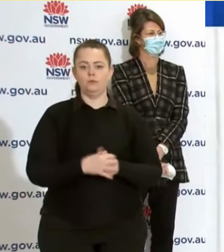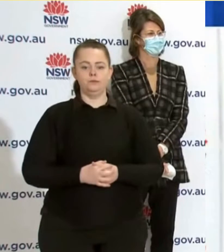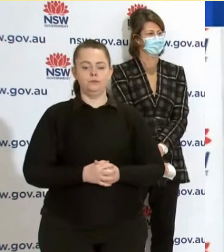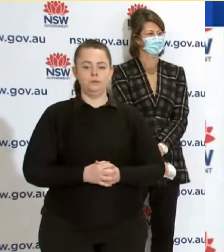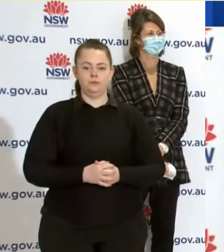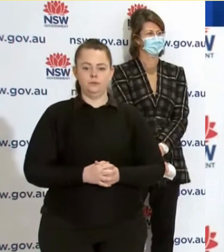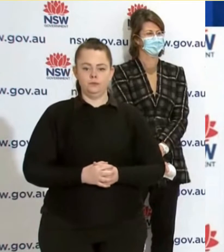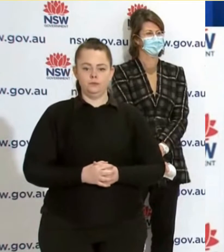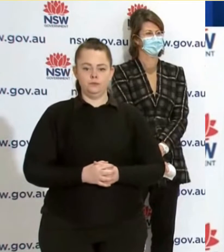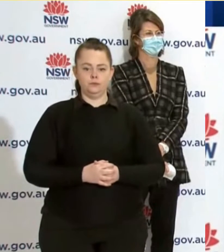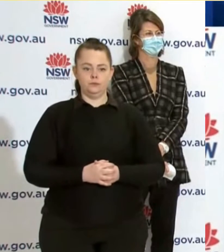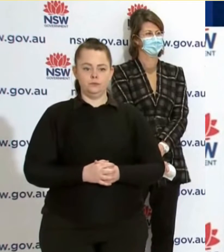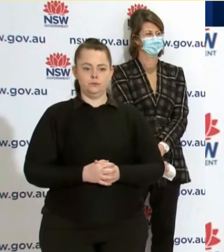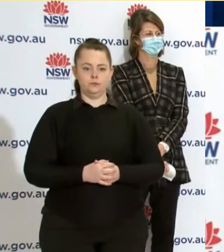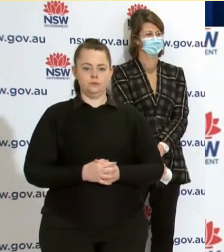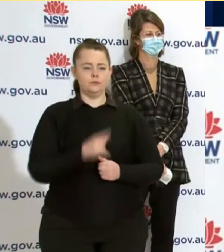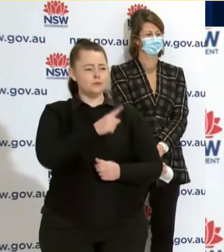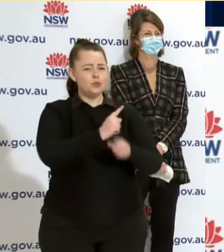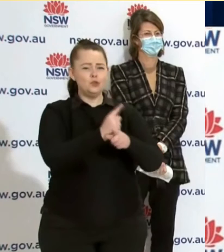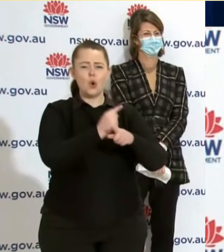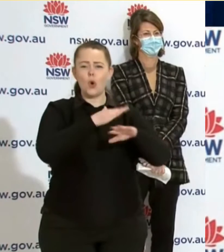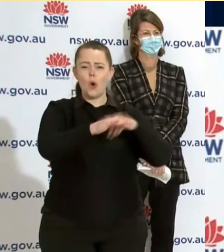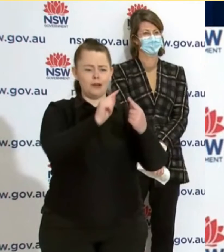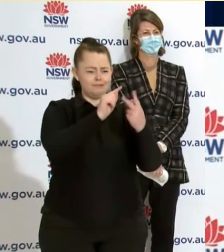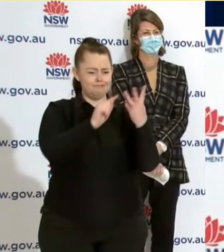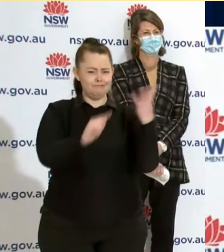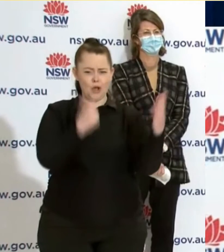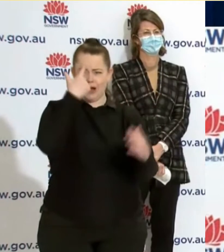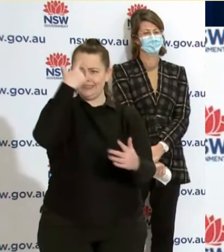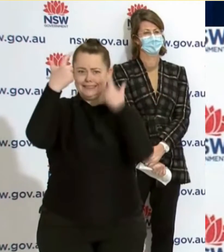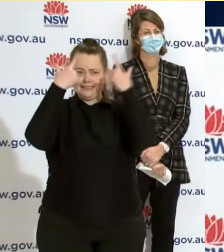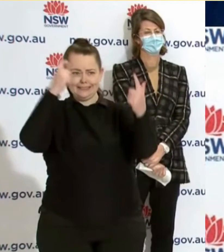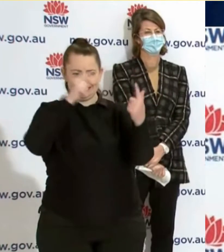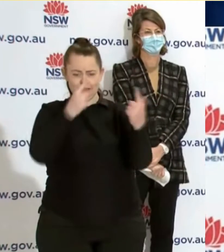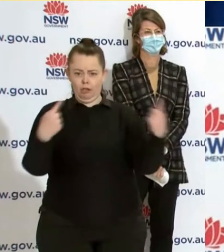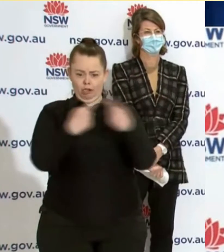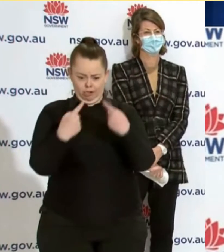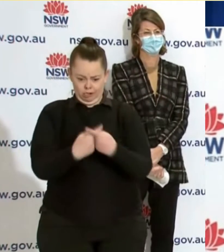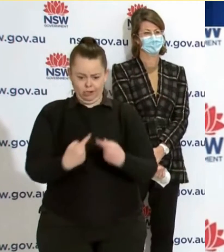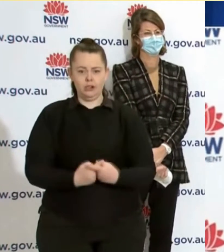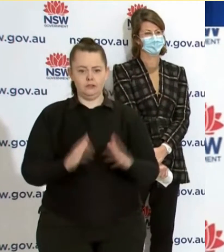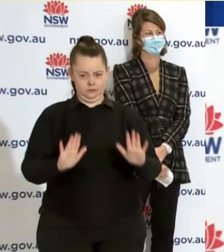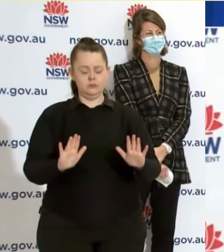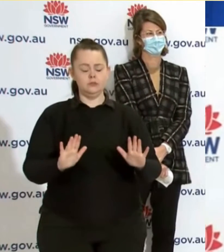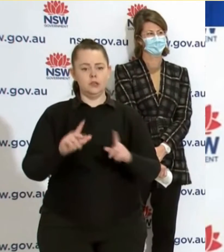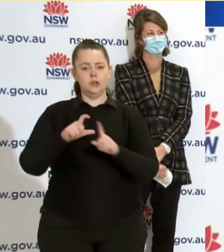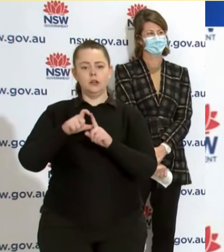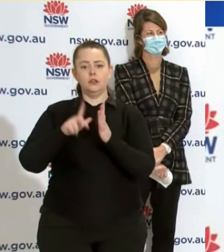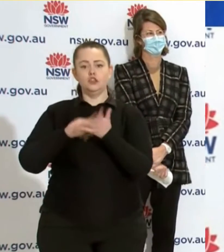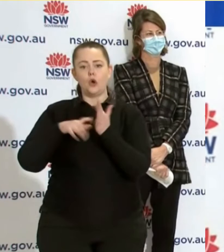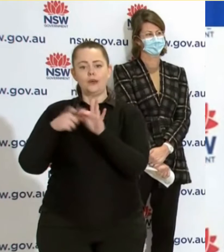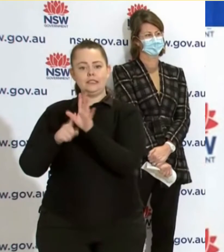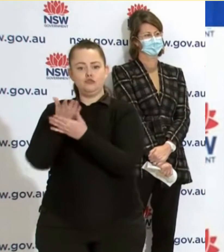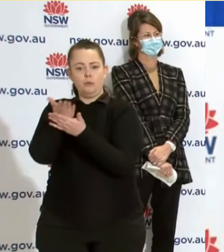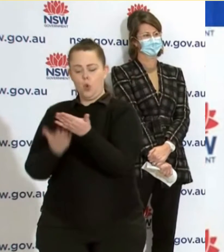So I think we're dealing with a number of concepts. So at the moment, the Doherty report we are in a lockdown.